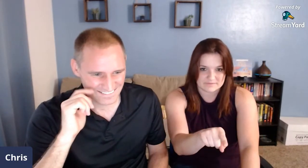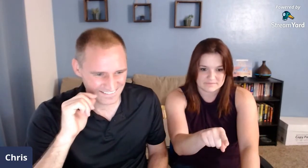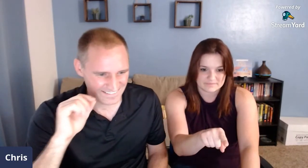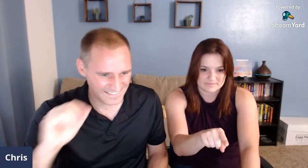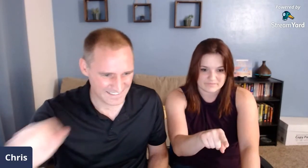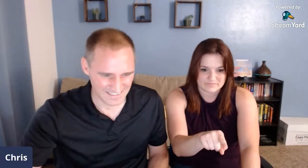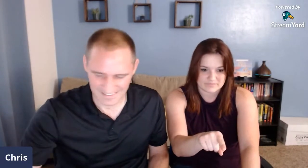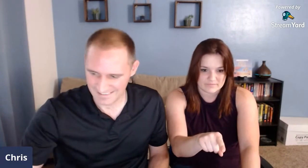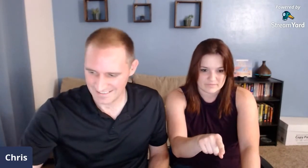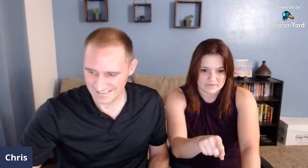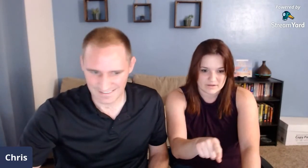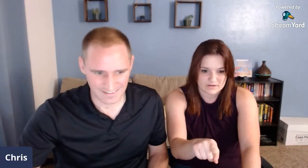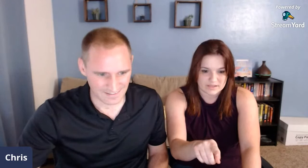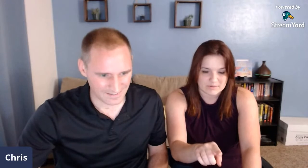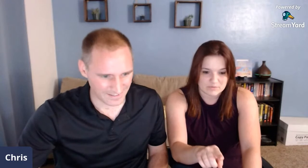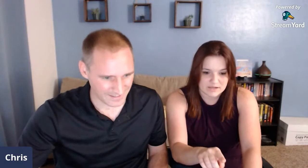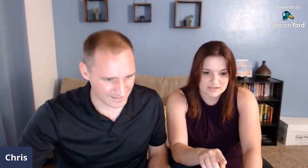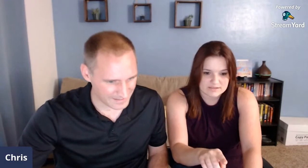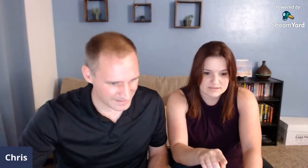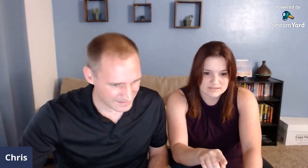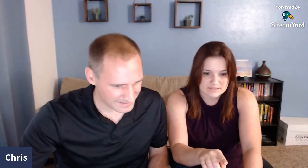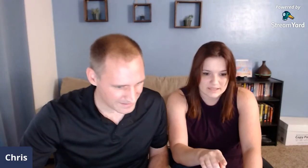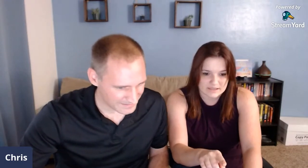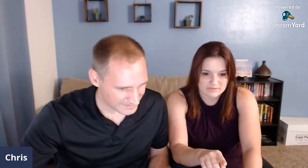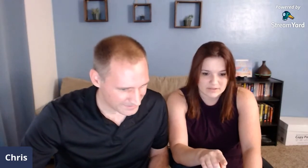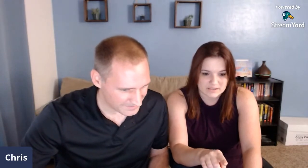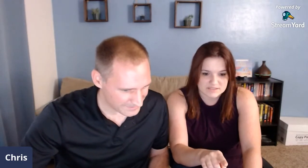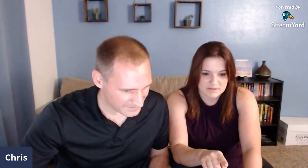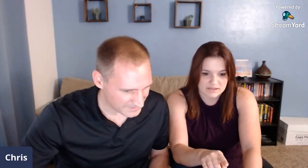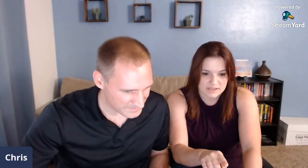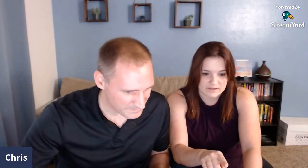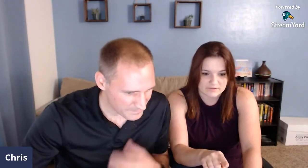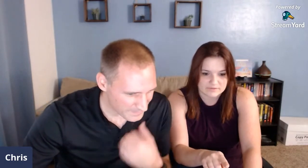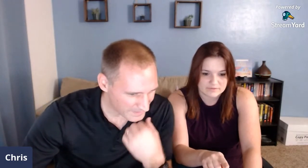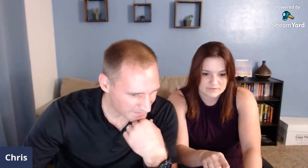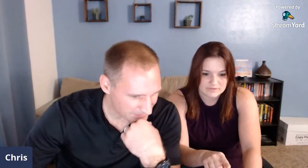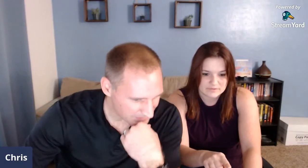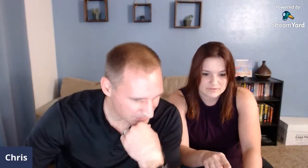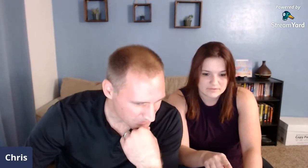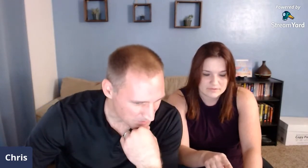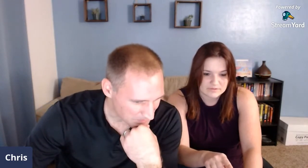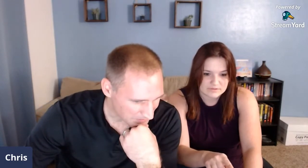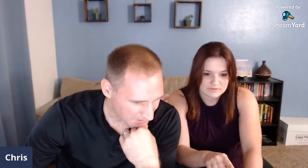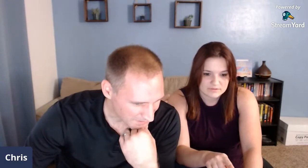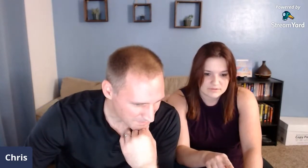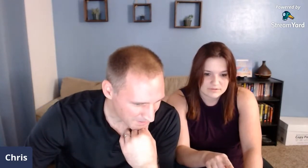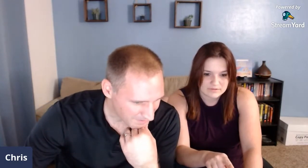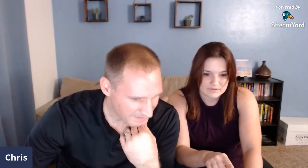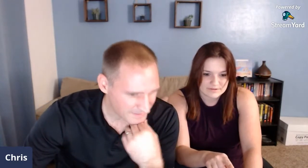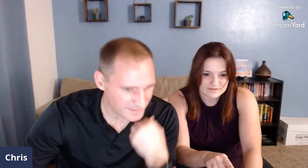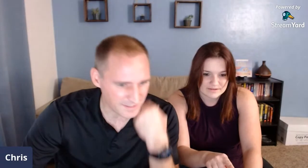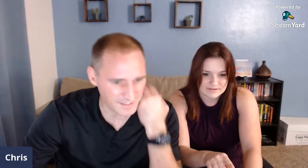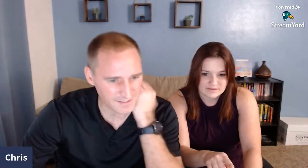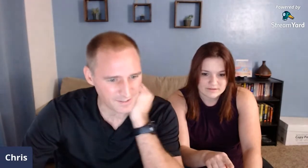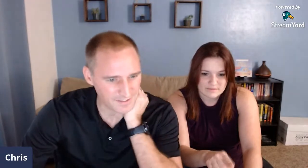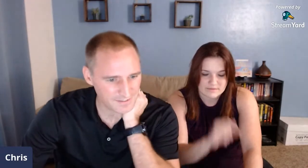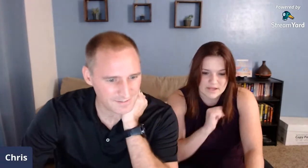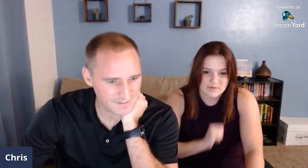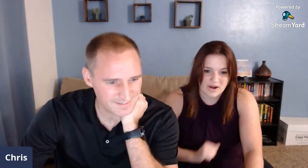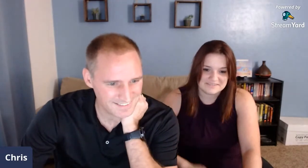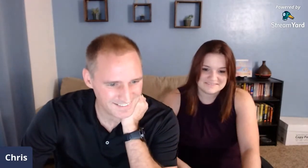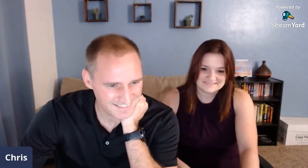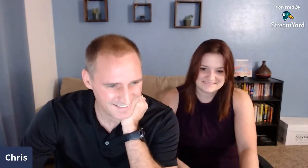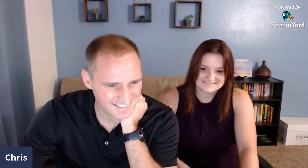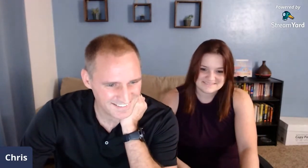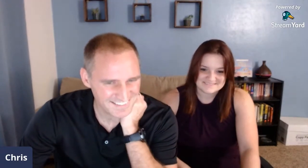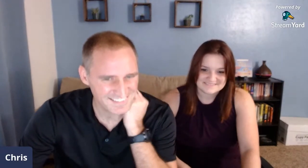Sure. I ordered it. It was like $10. Okay. Wait a second. We're going to spotlight you. Oh, fancy. Okay, go ahead. There